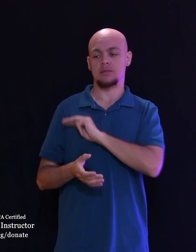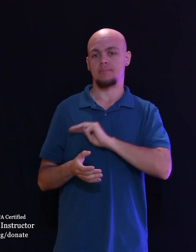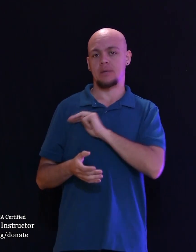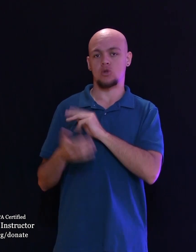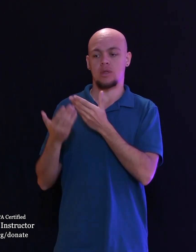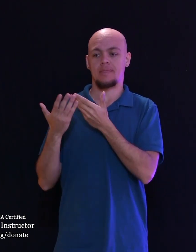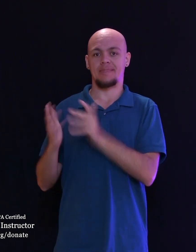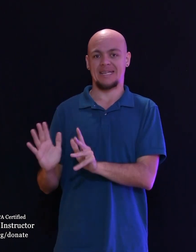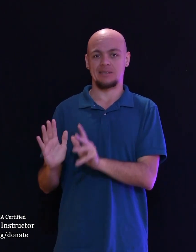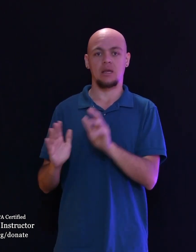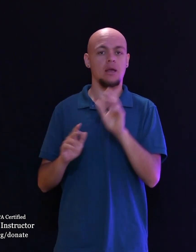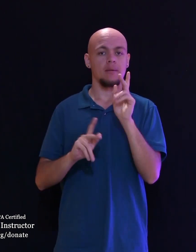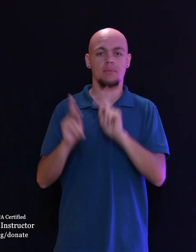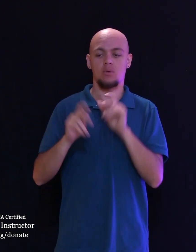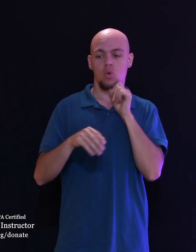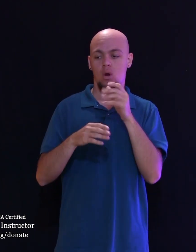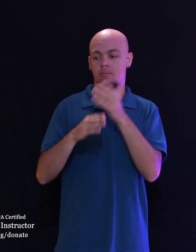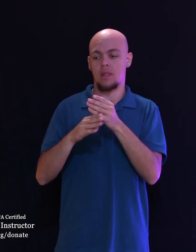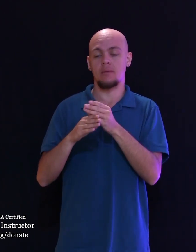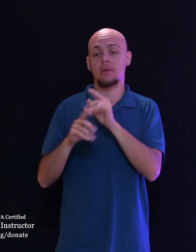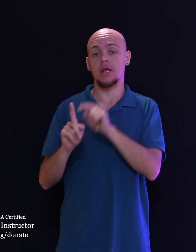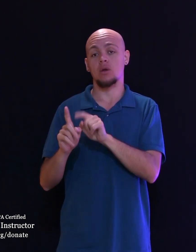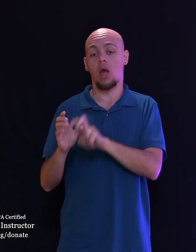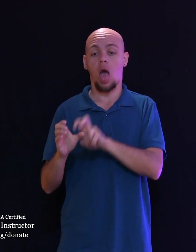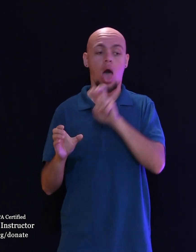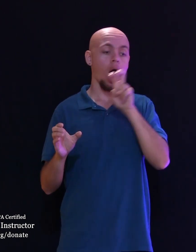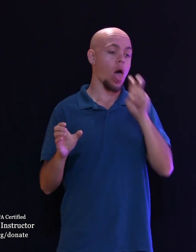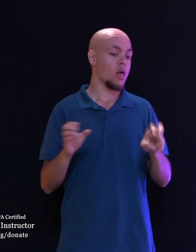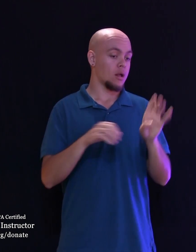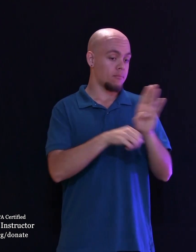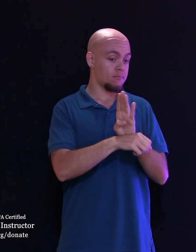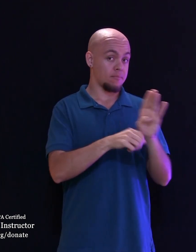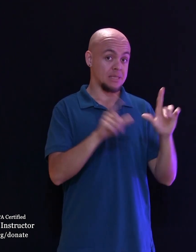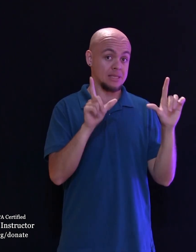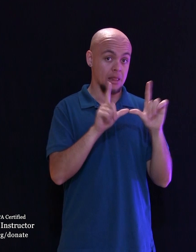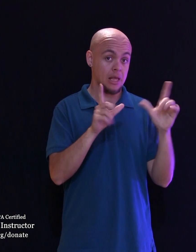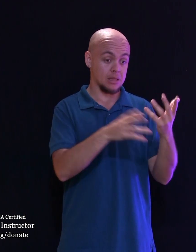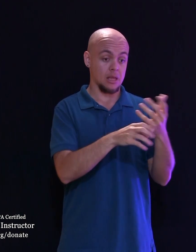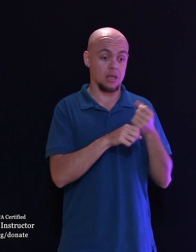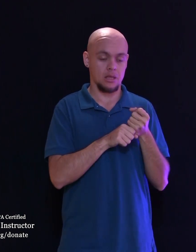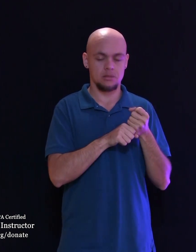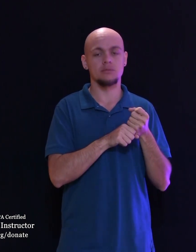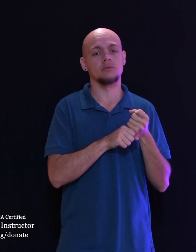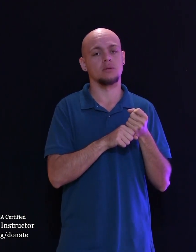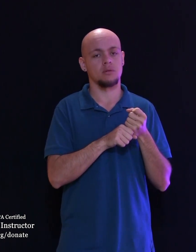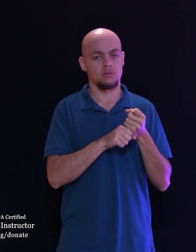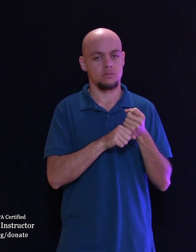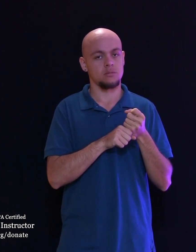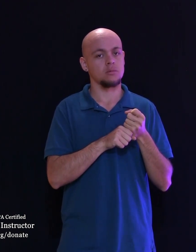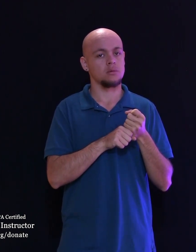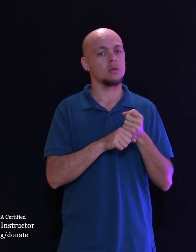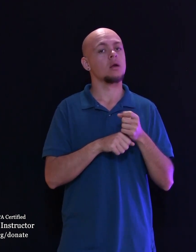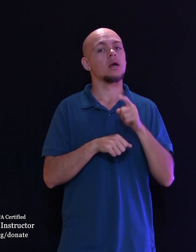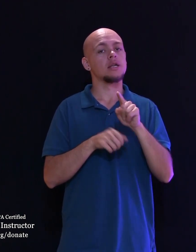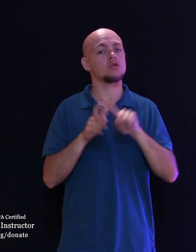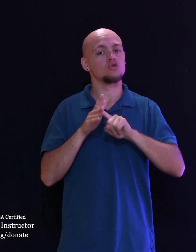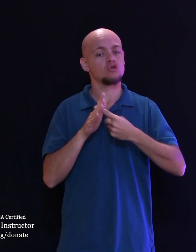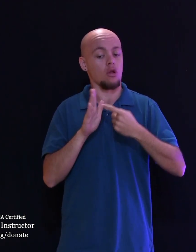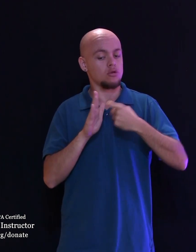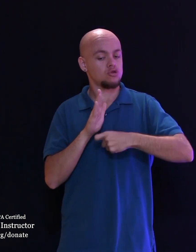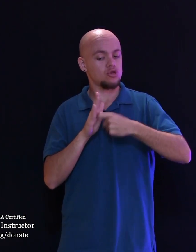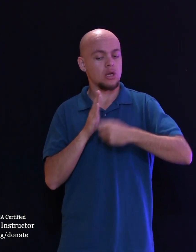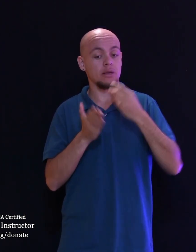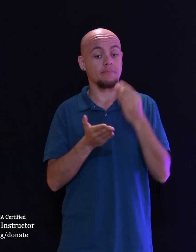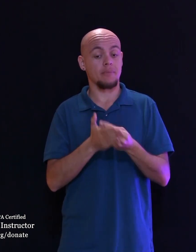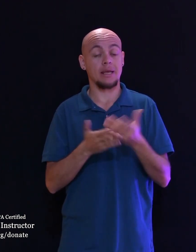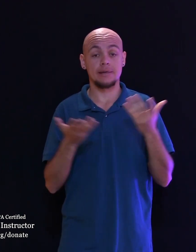That's your ministry, and nobody will bother you. But the moment you step outside of that, and you get that business license, the moment you step outside of that and you start